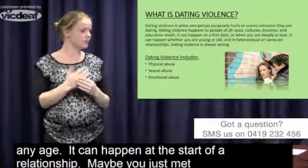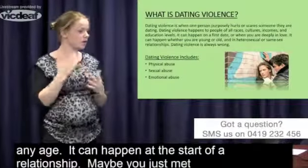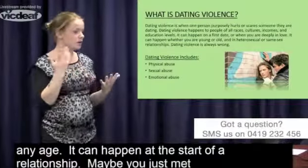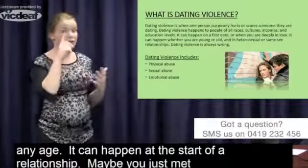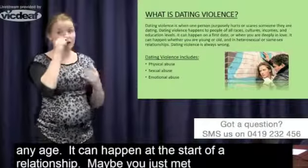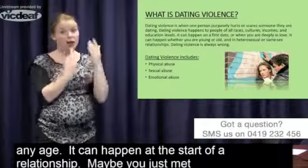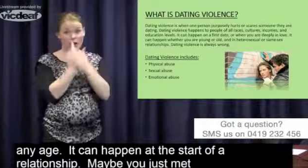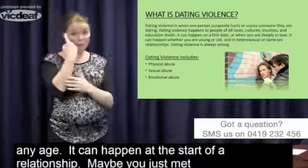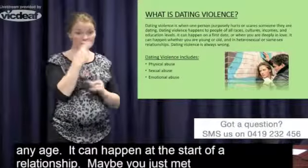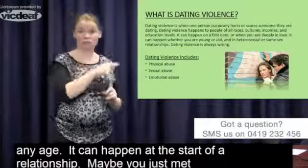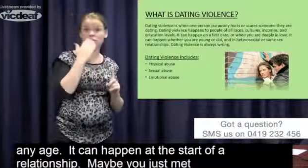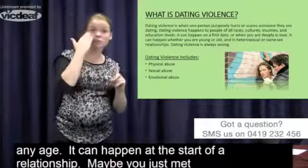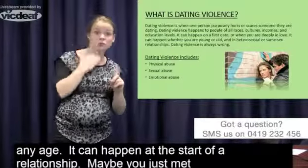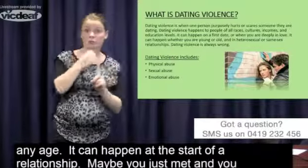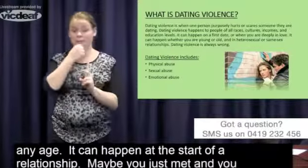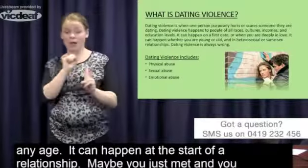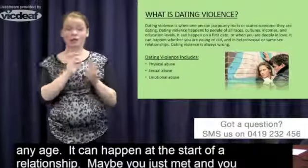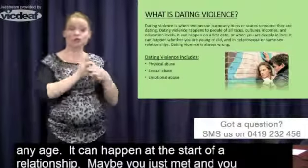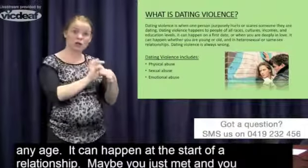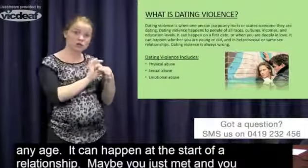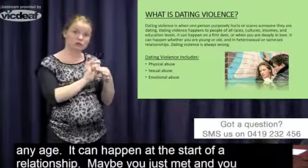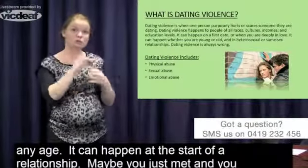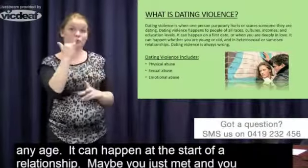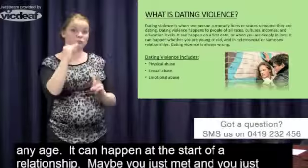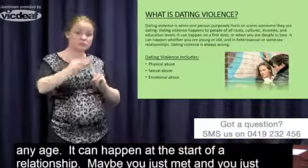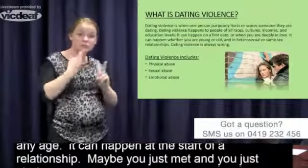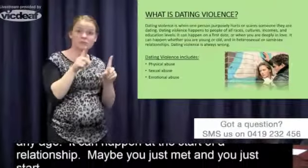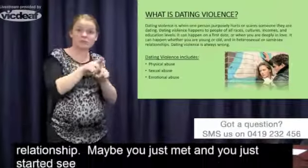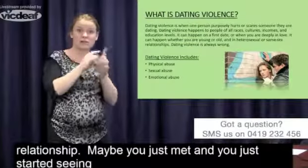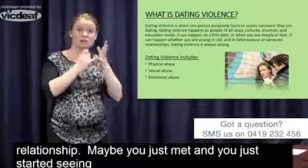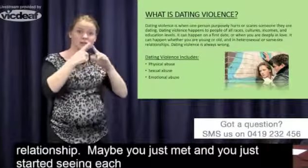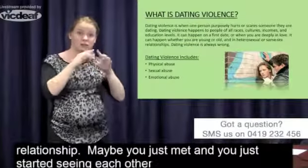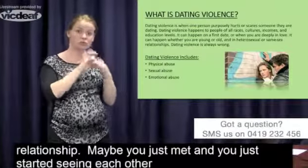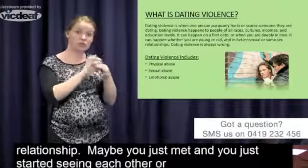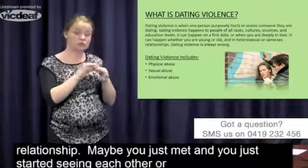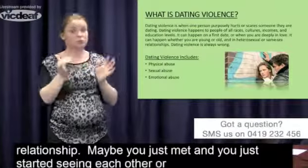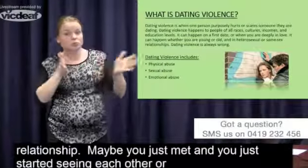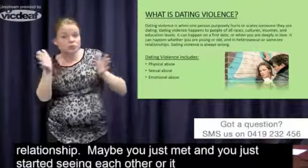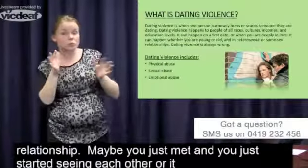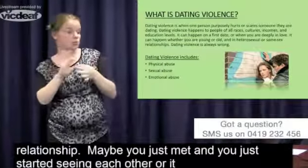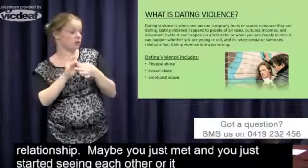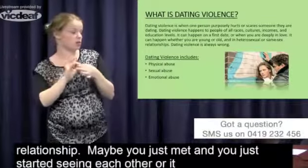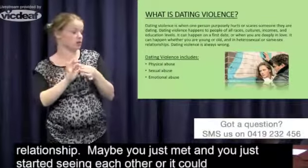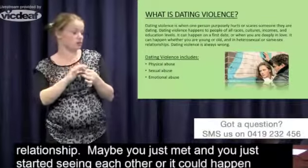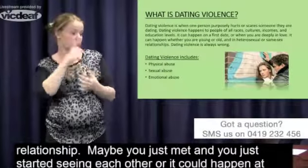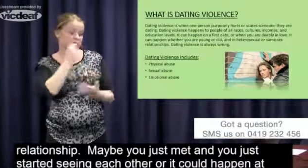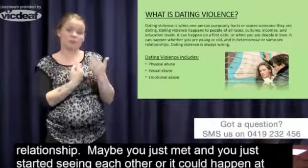other, or it could happen at a later stage in your relationship. It could be a